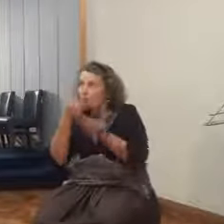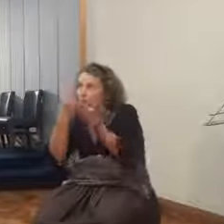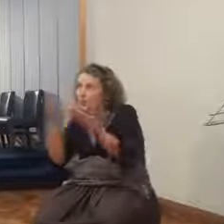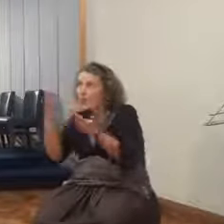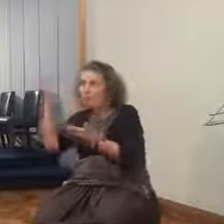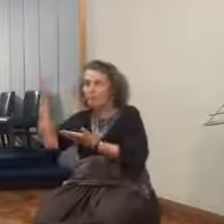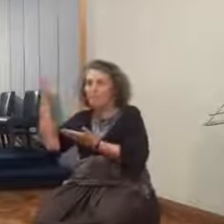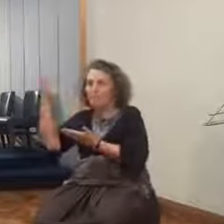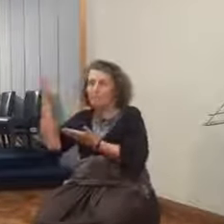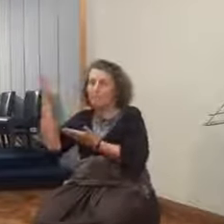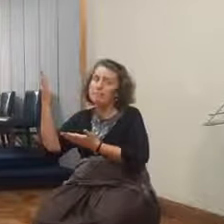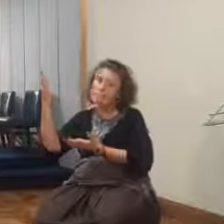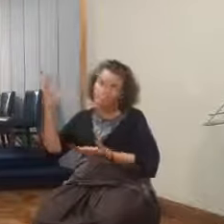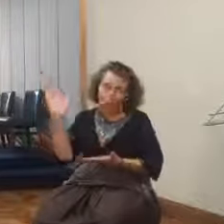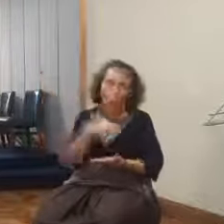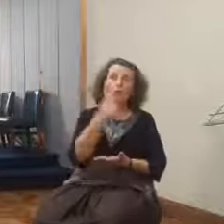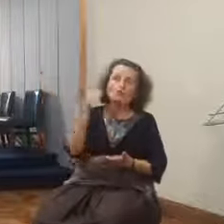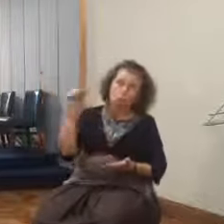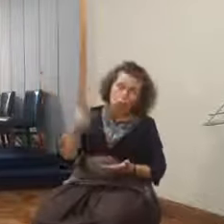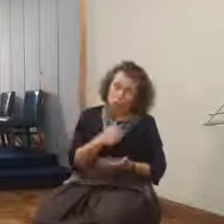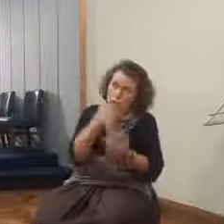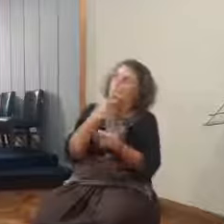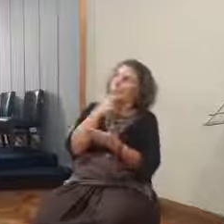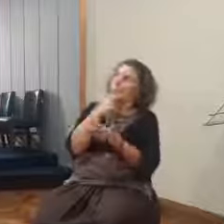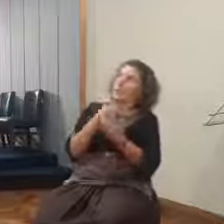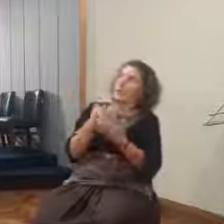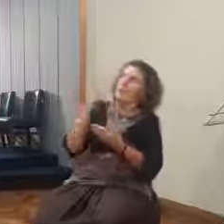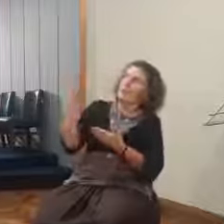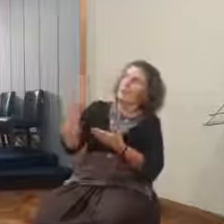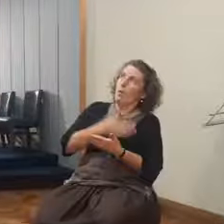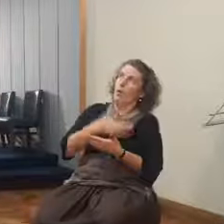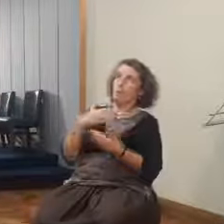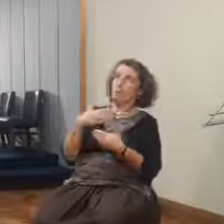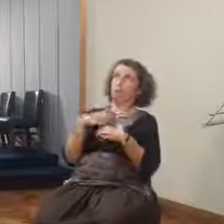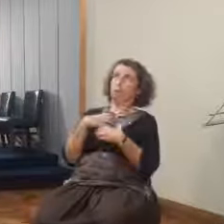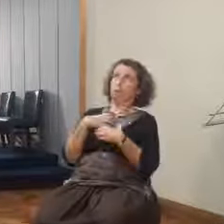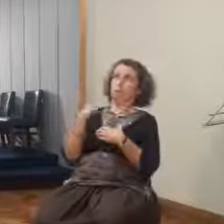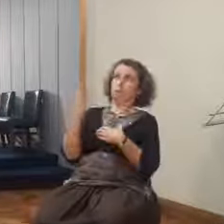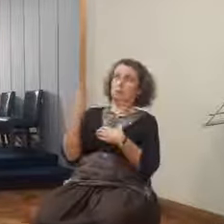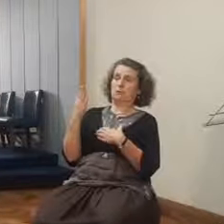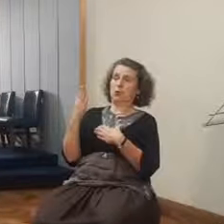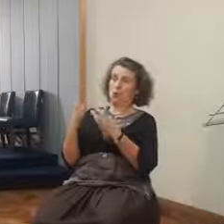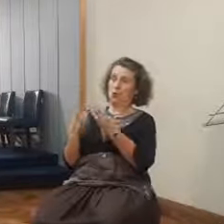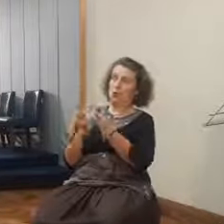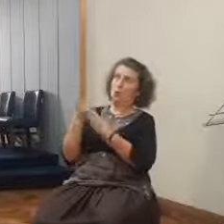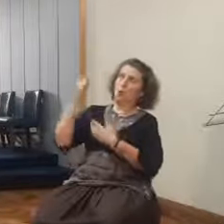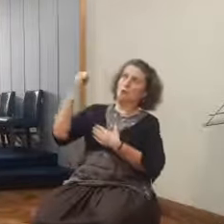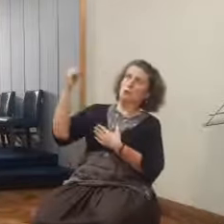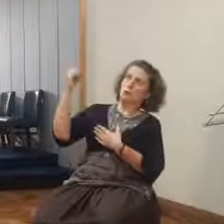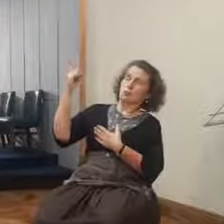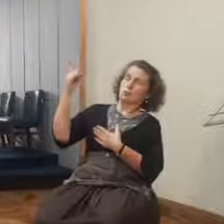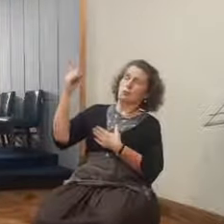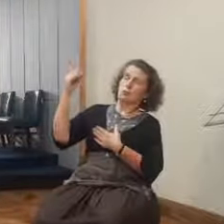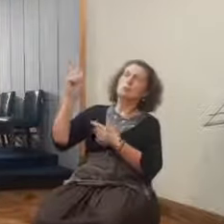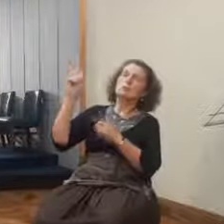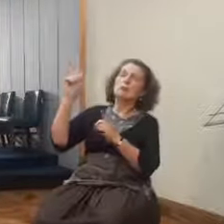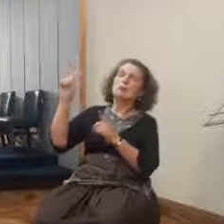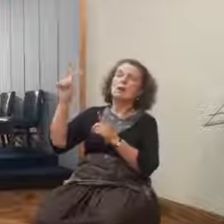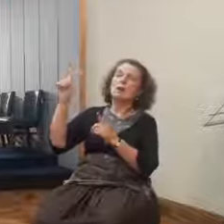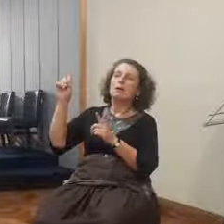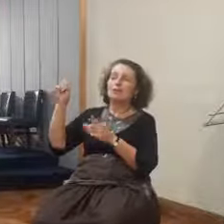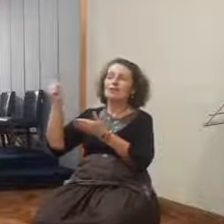should stand in awe of such a great creator and sustainer God. But it's the grace of God that